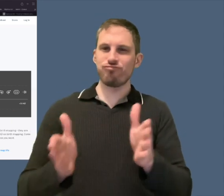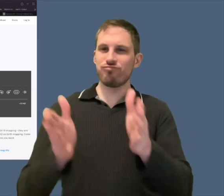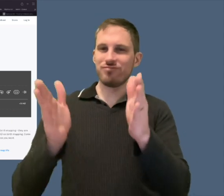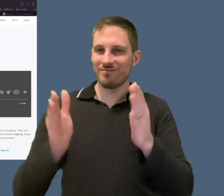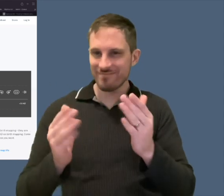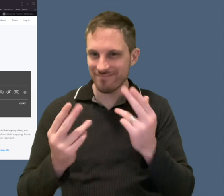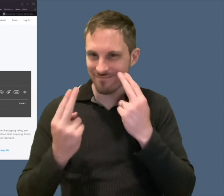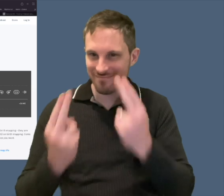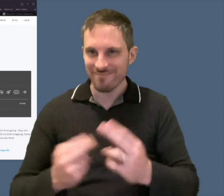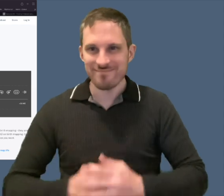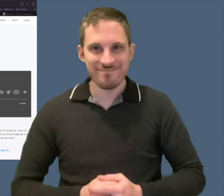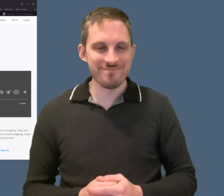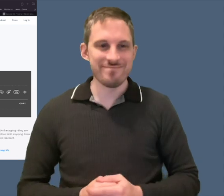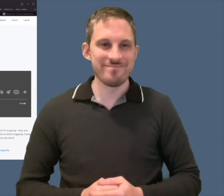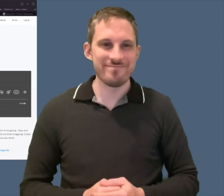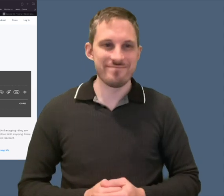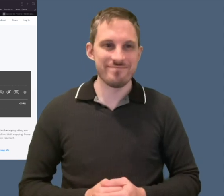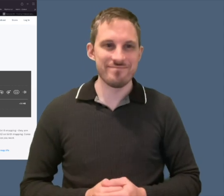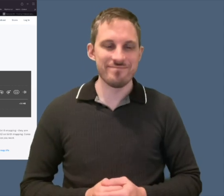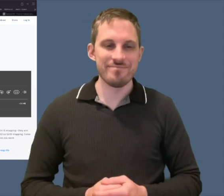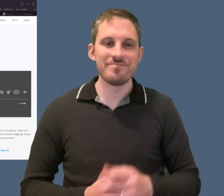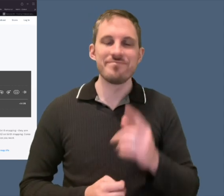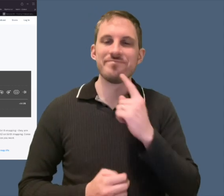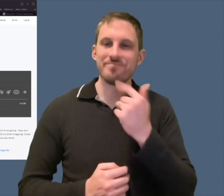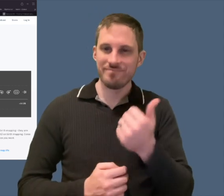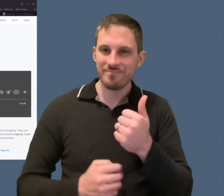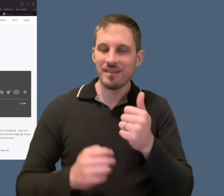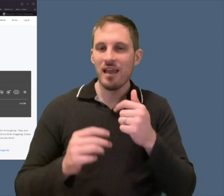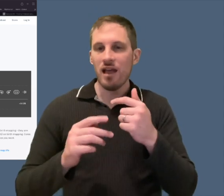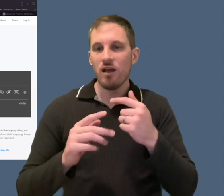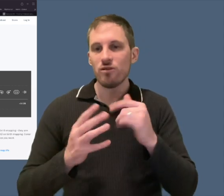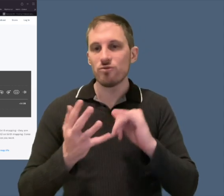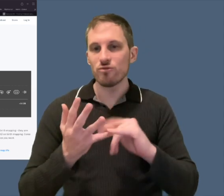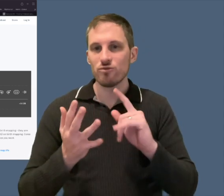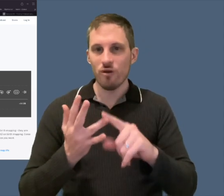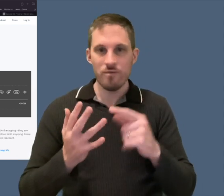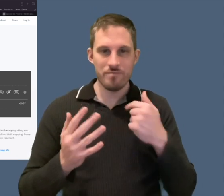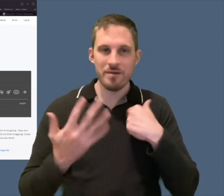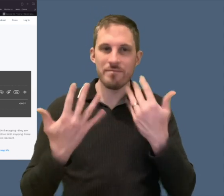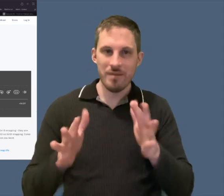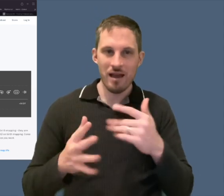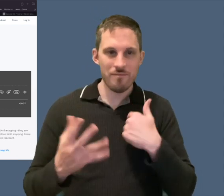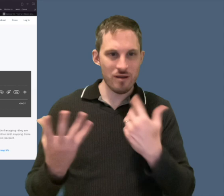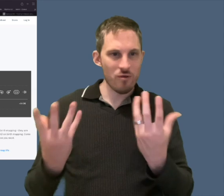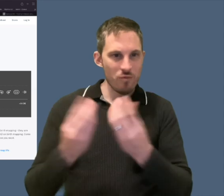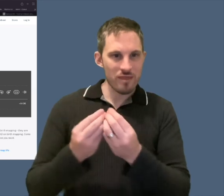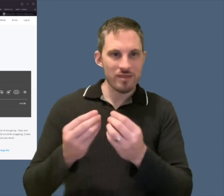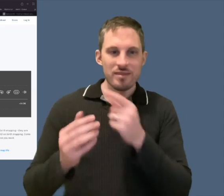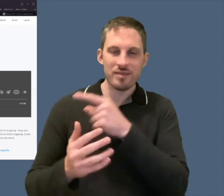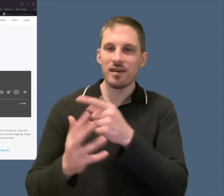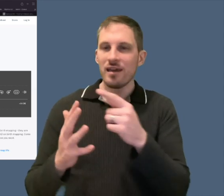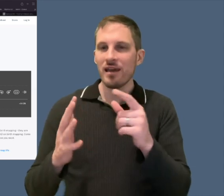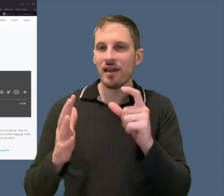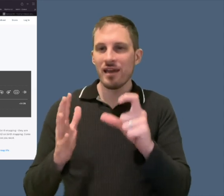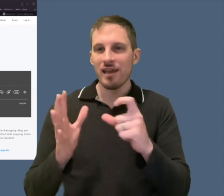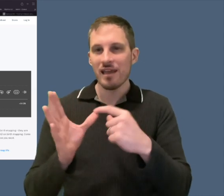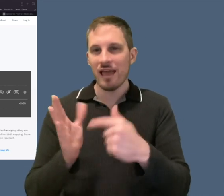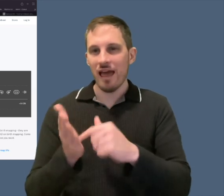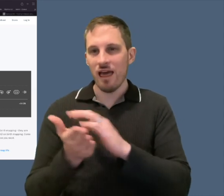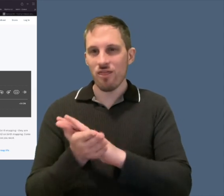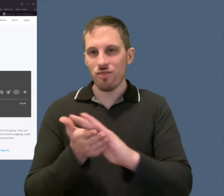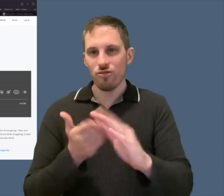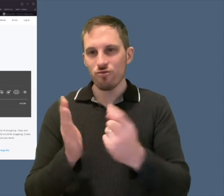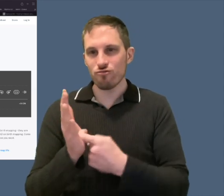Okay. So Karen, the trust. See, Catherine knows. We're winged, and I've winged it with Catherine. I've wung it. I've wung it